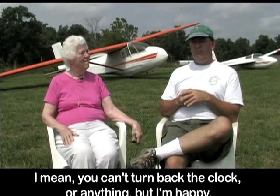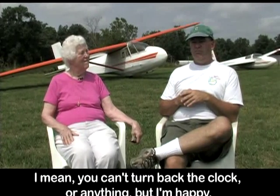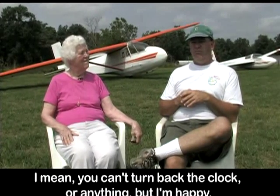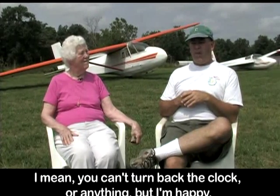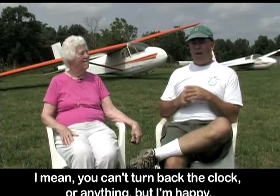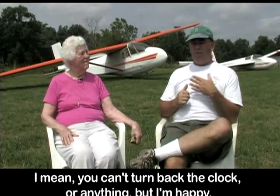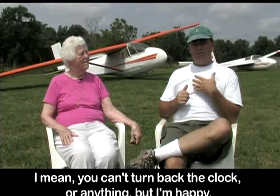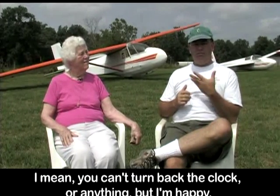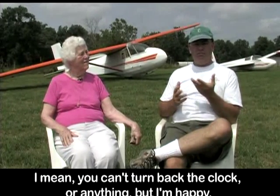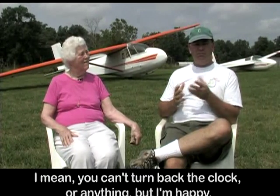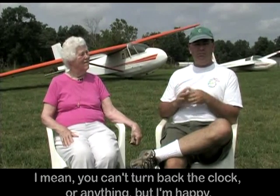I'm happy.